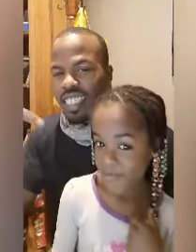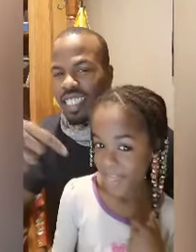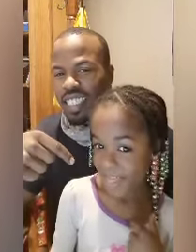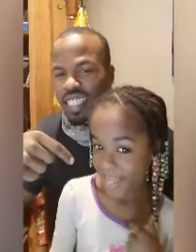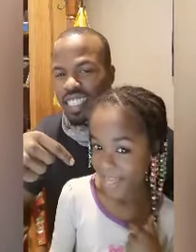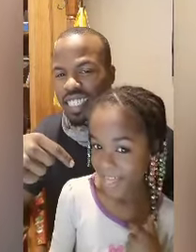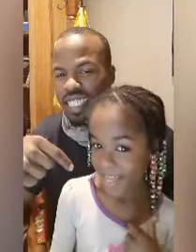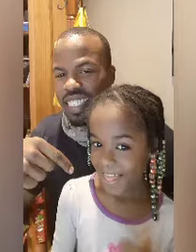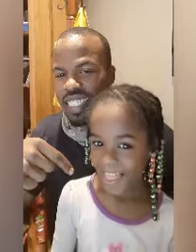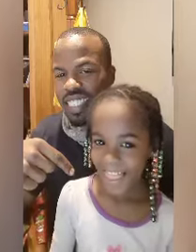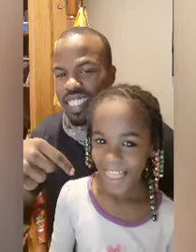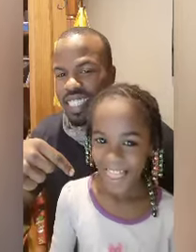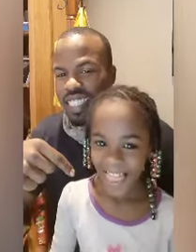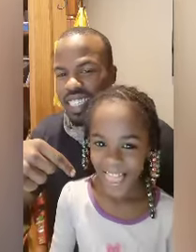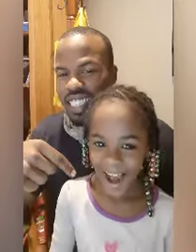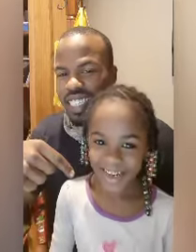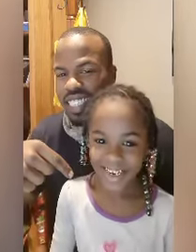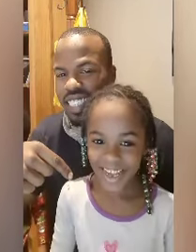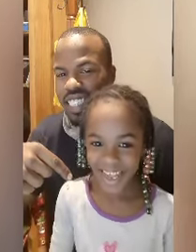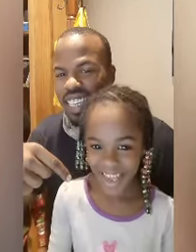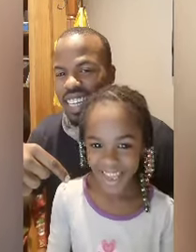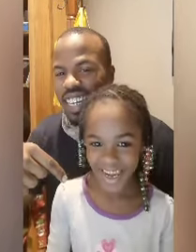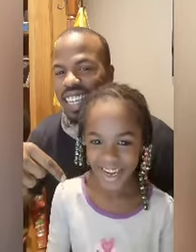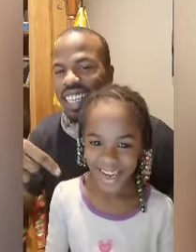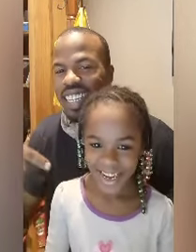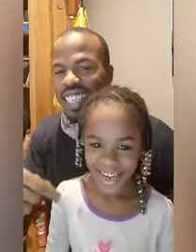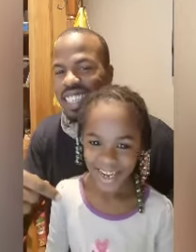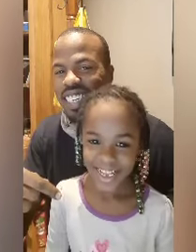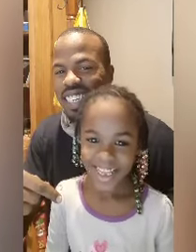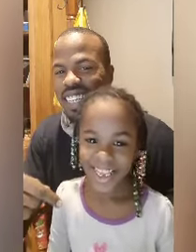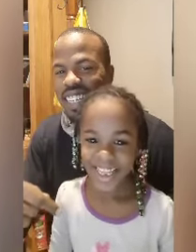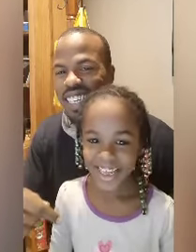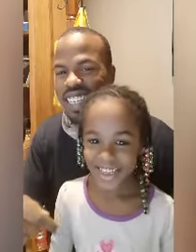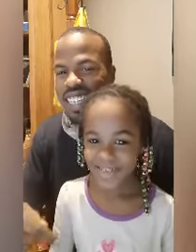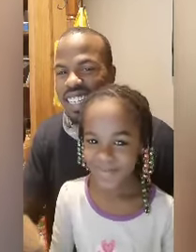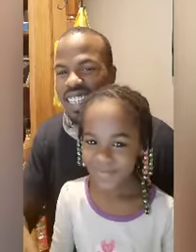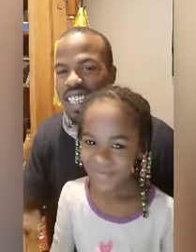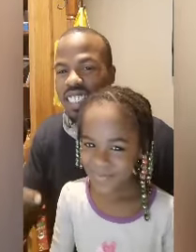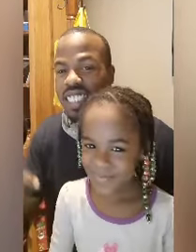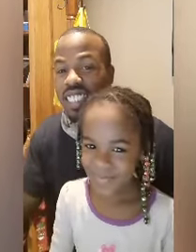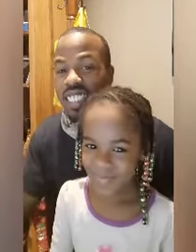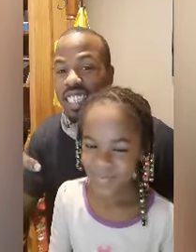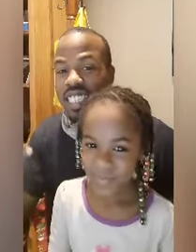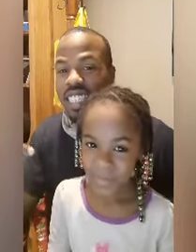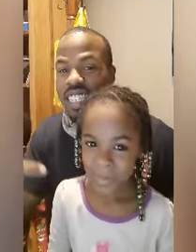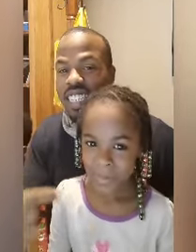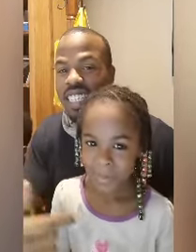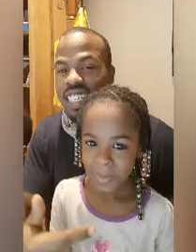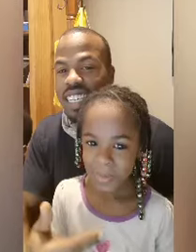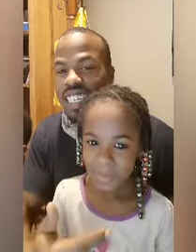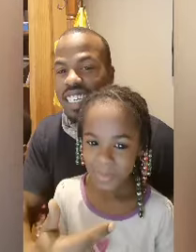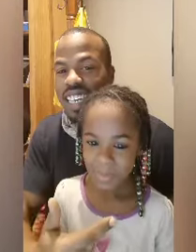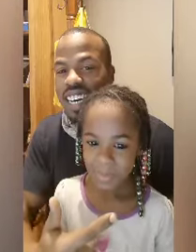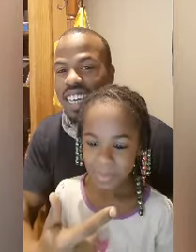London. And London just got